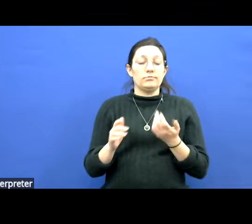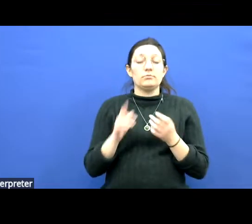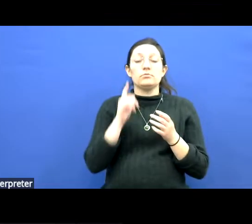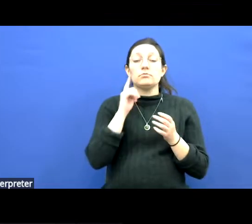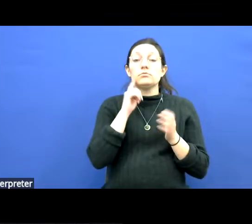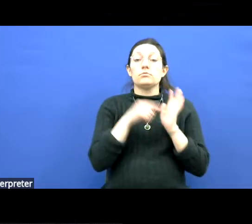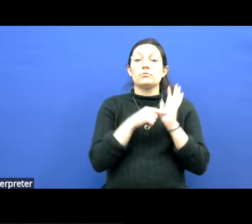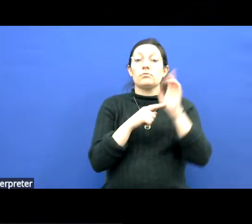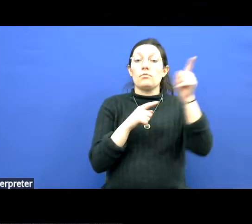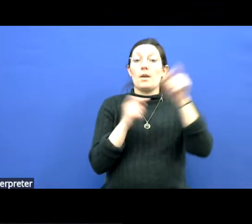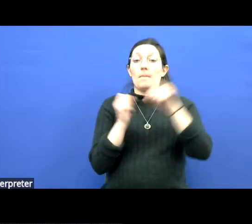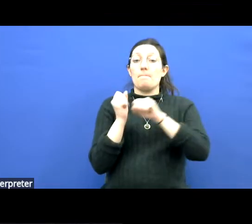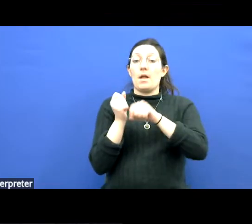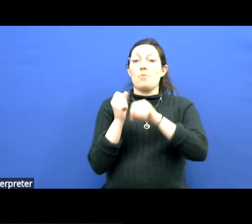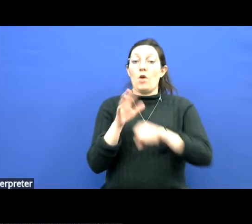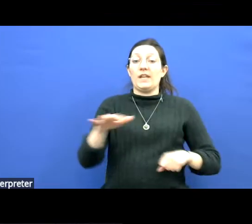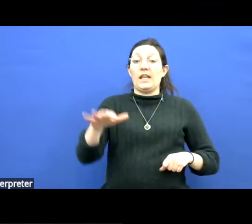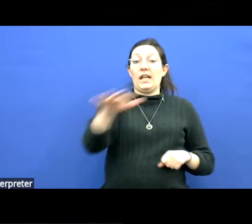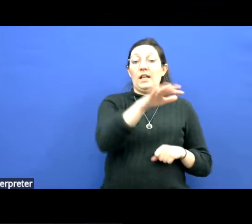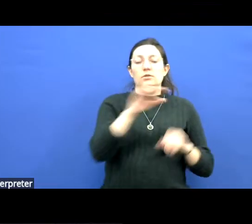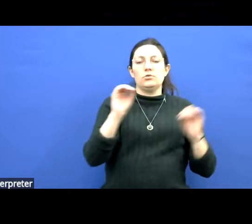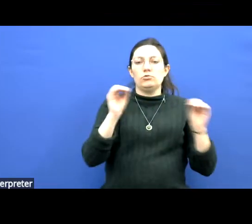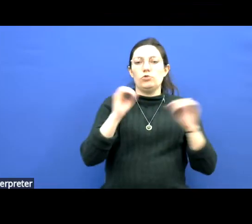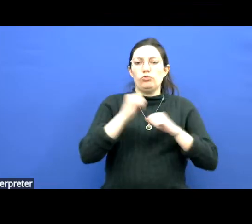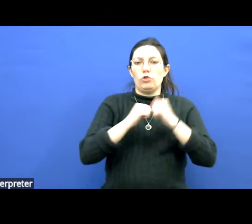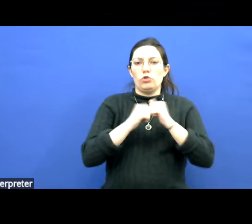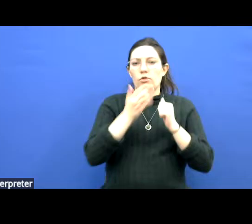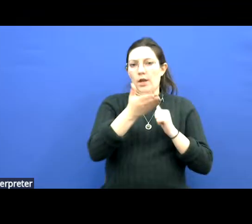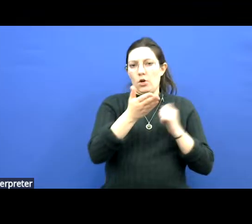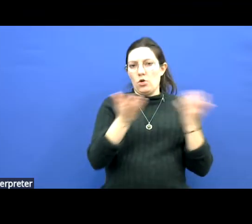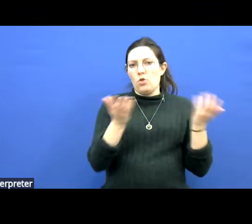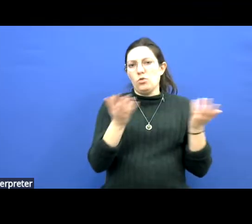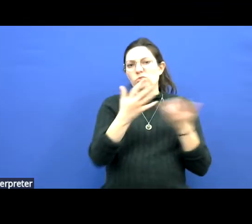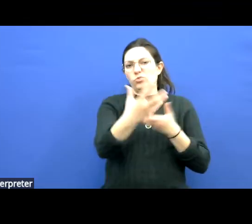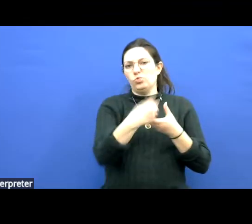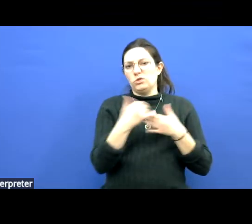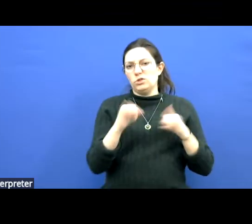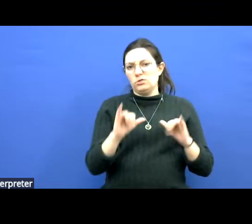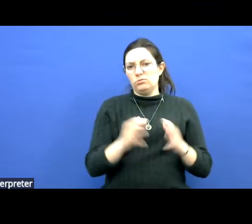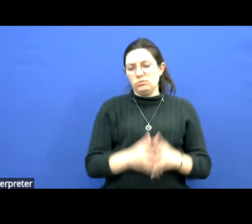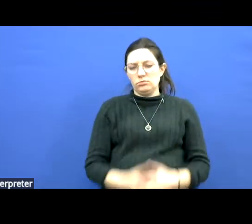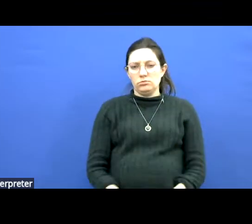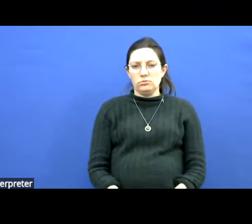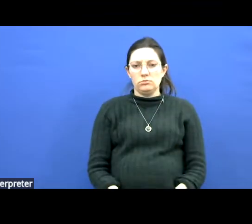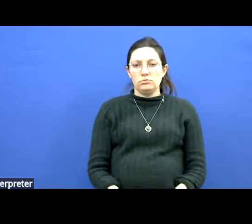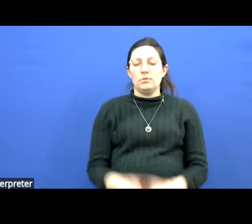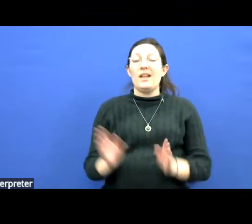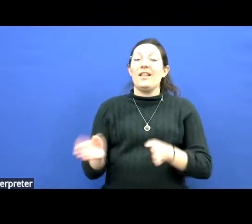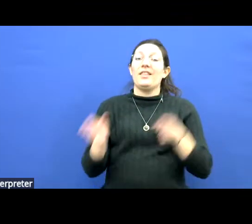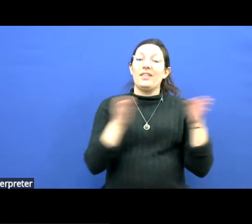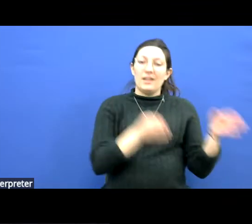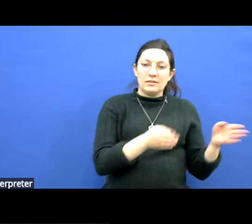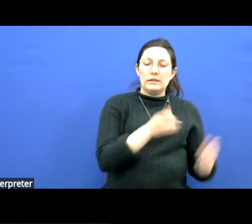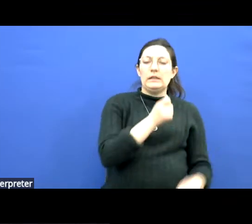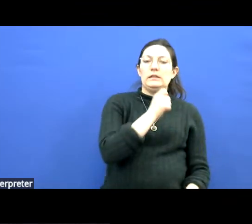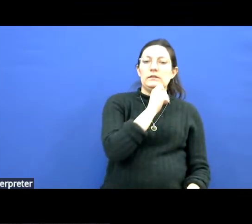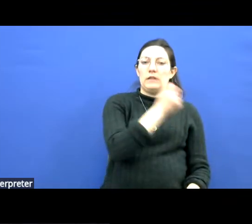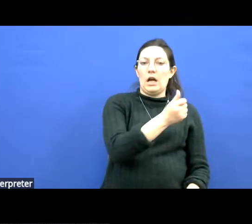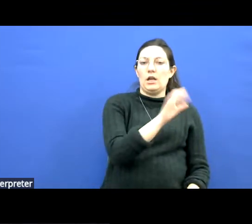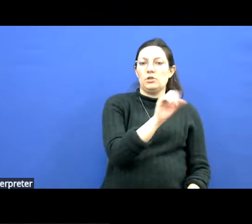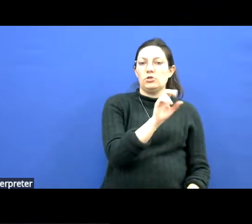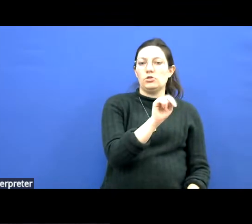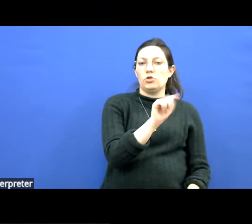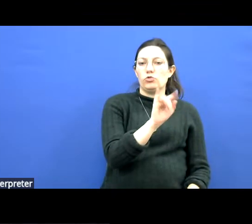in the district. There's no structures in that portion there. And then you have the non-contributing properties that have